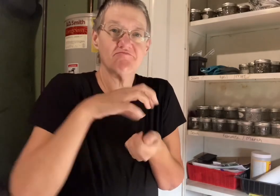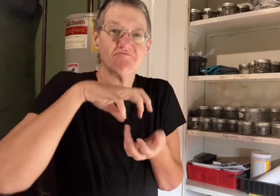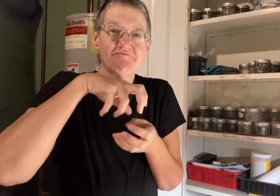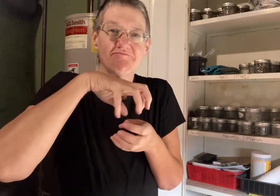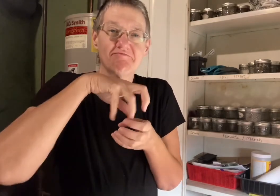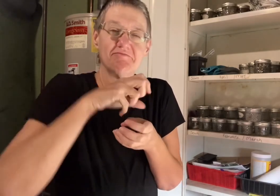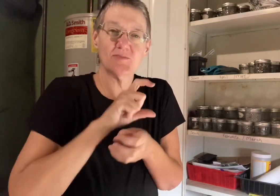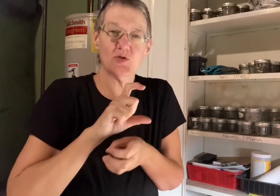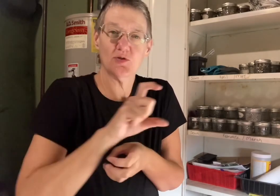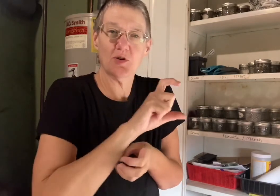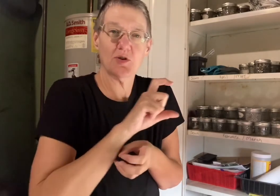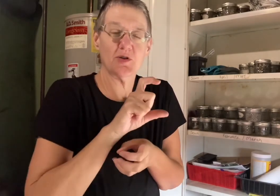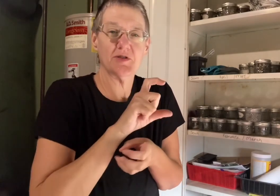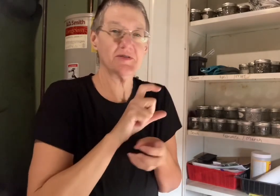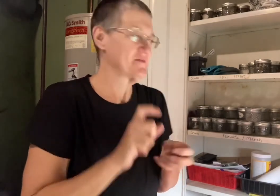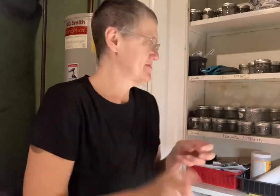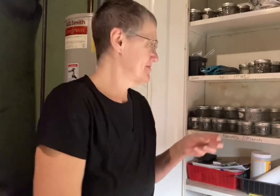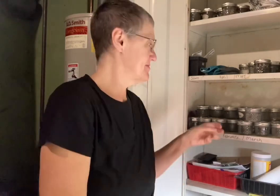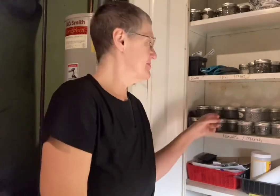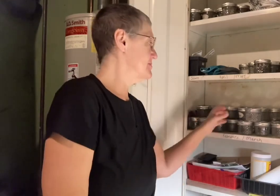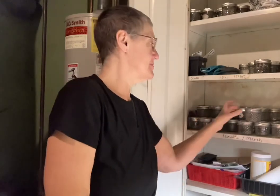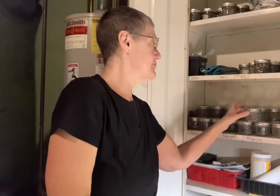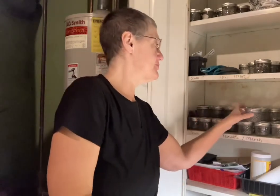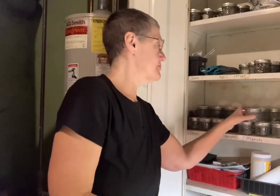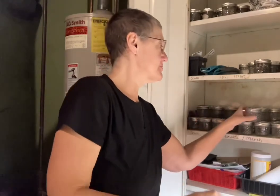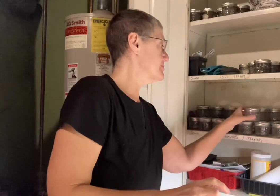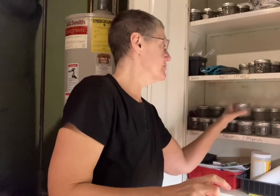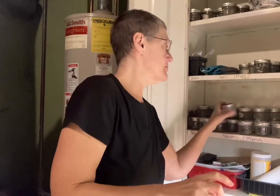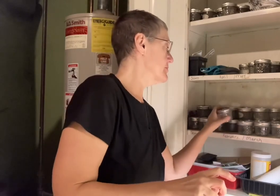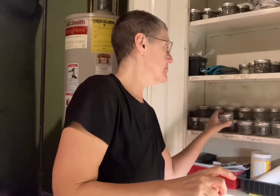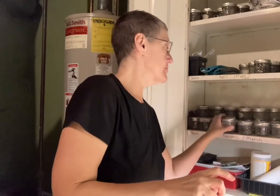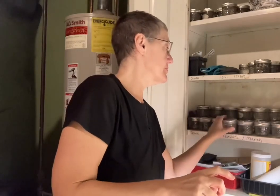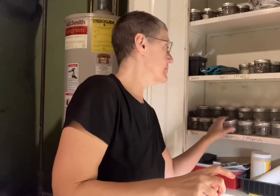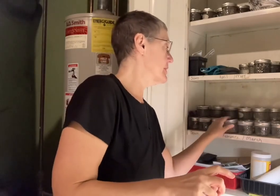I do like to store them in little glass jars.